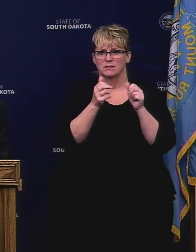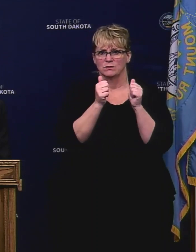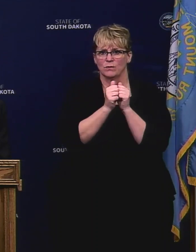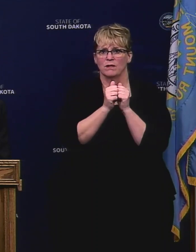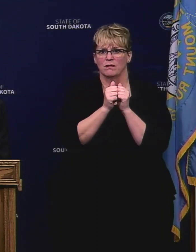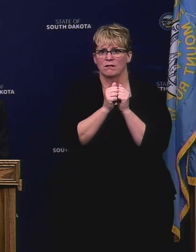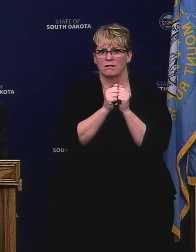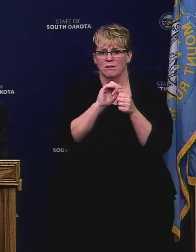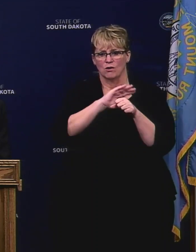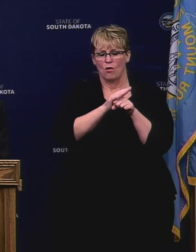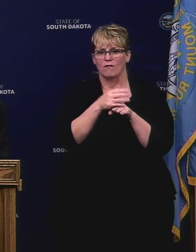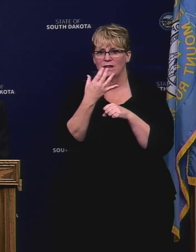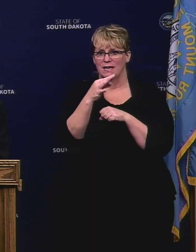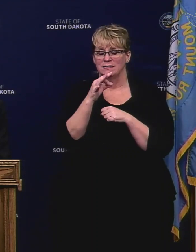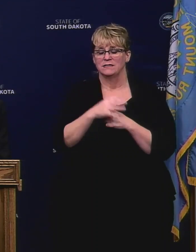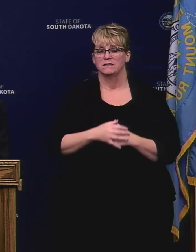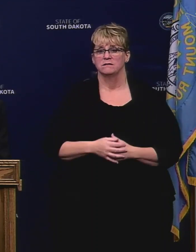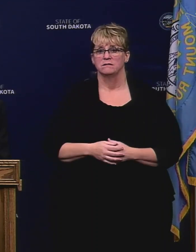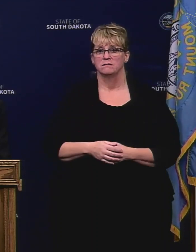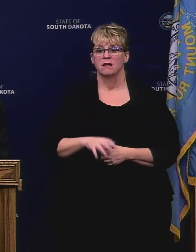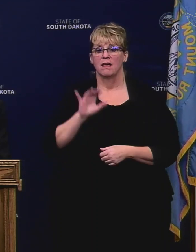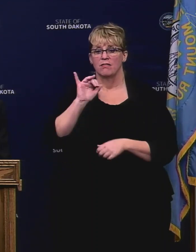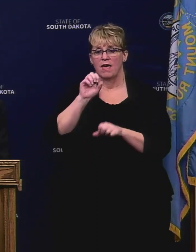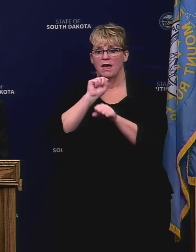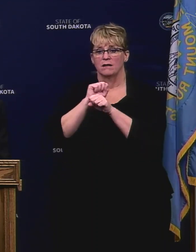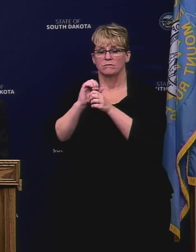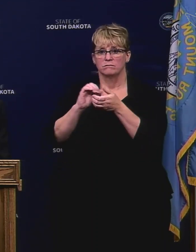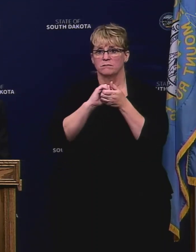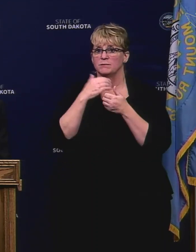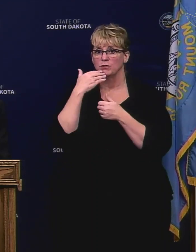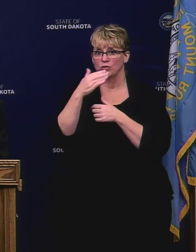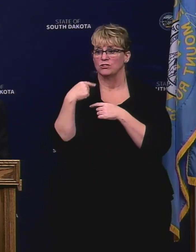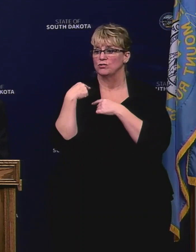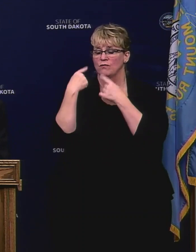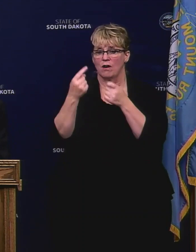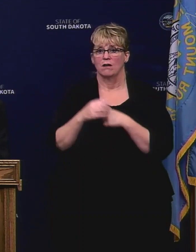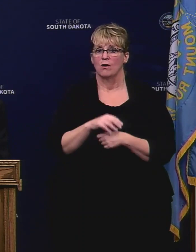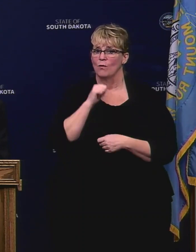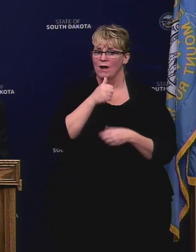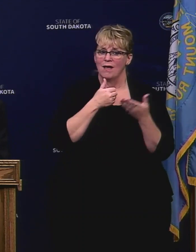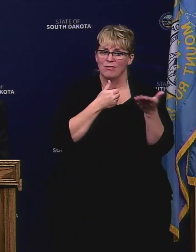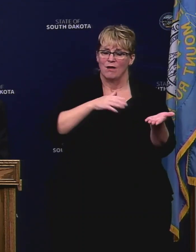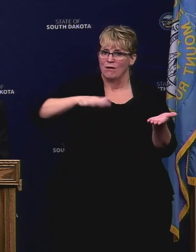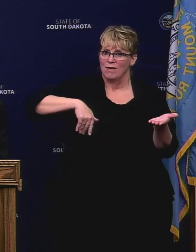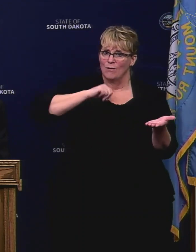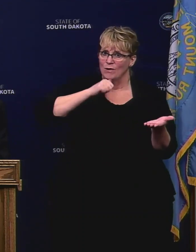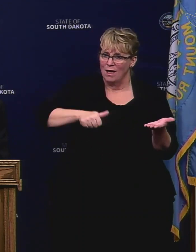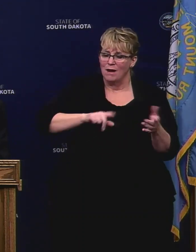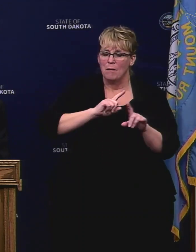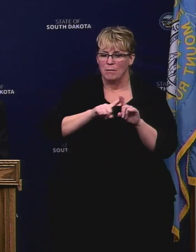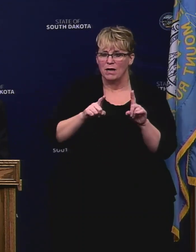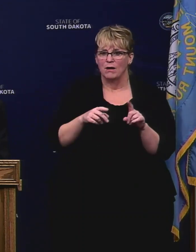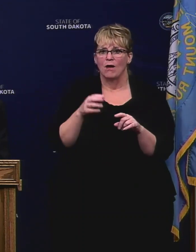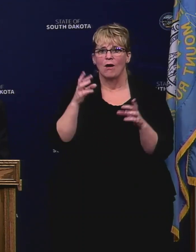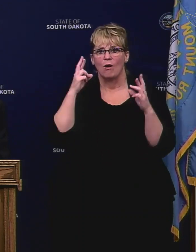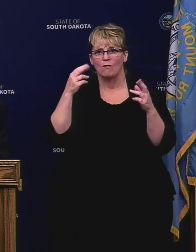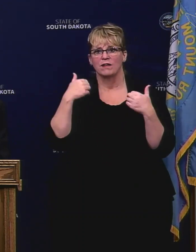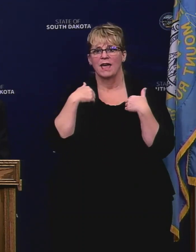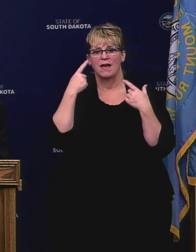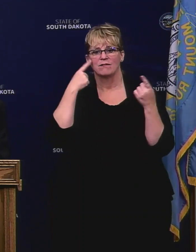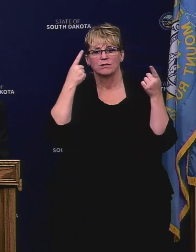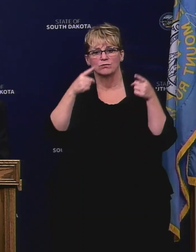COVID-19. So that partnership has been helpful so far. We're not quite there yet, but we're hopeful that we can get a resolution